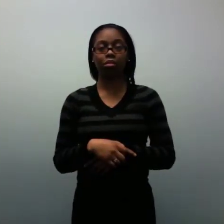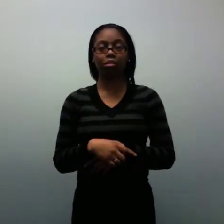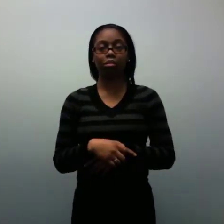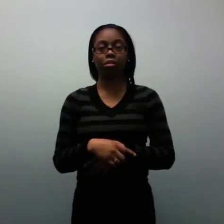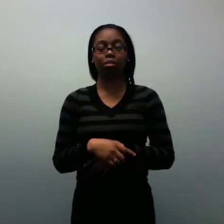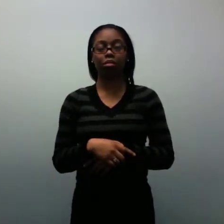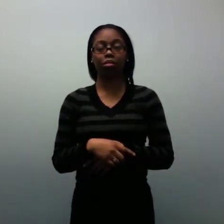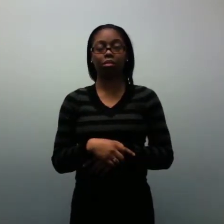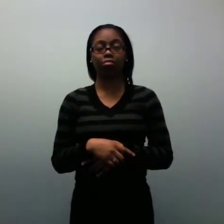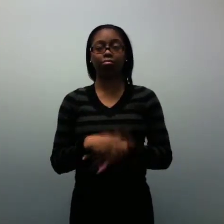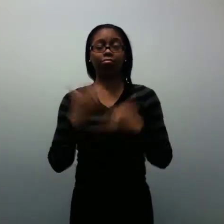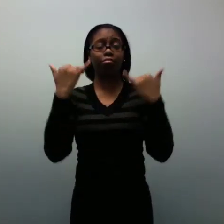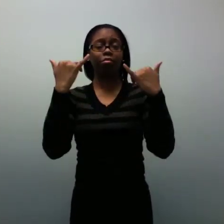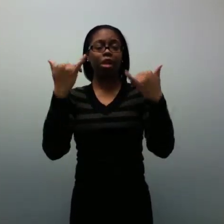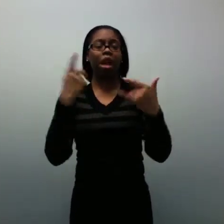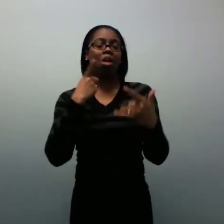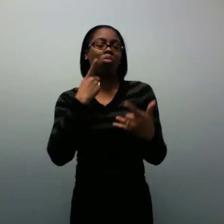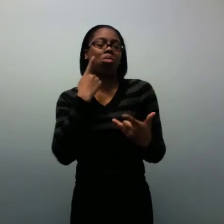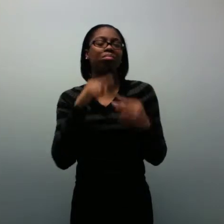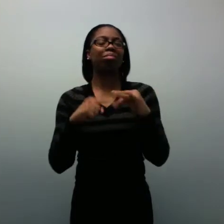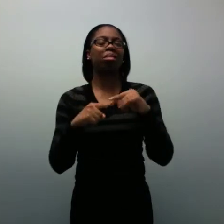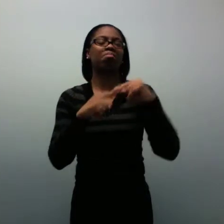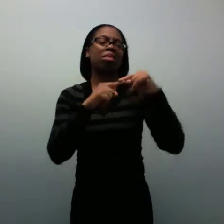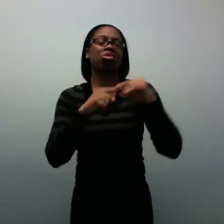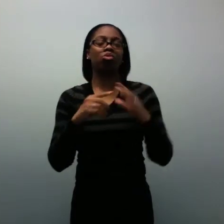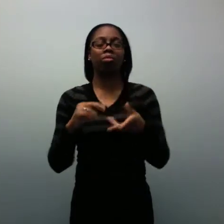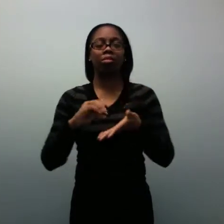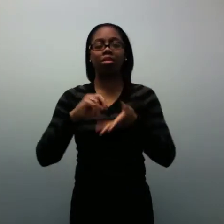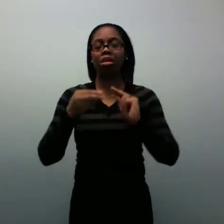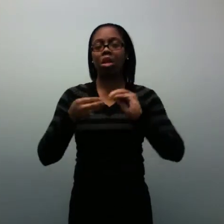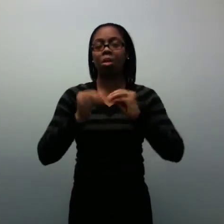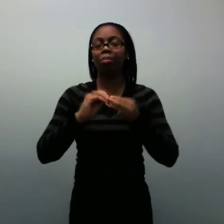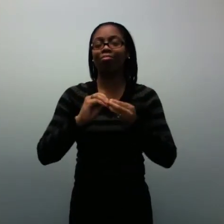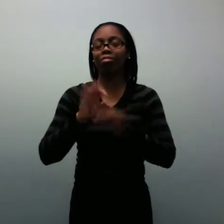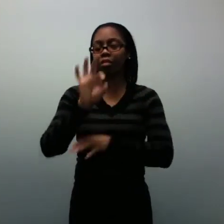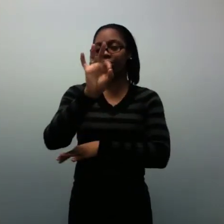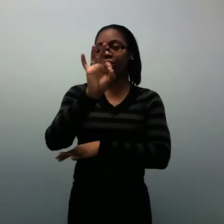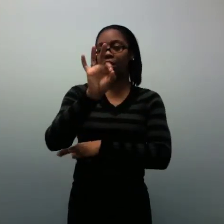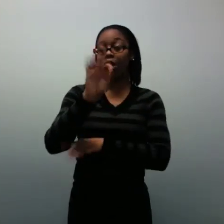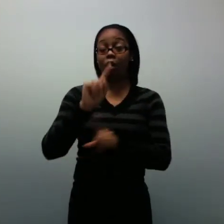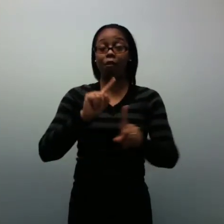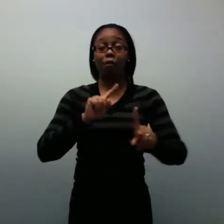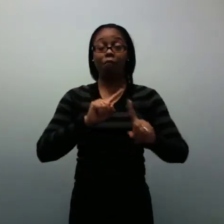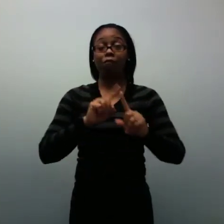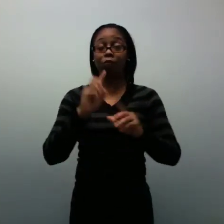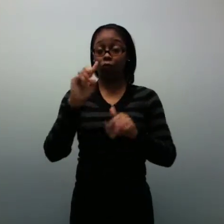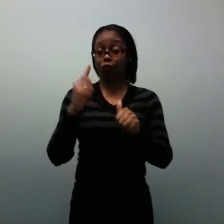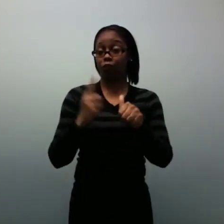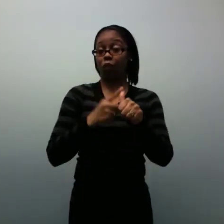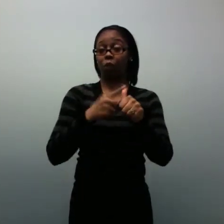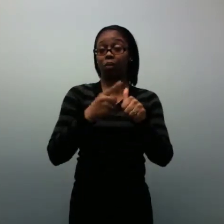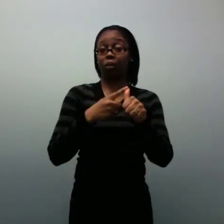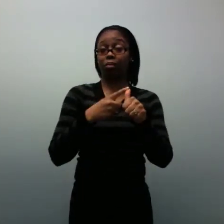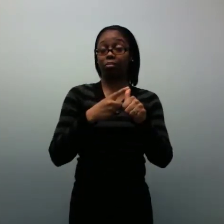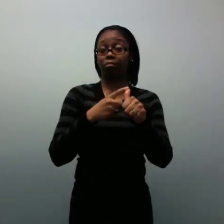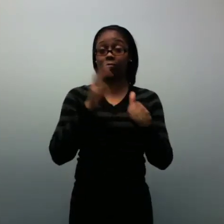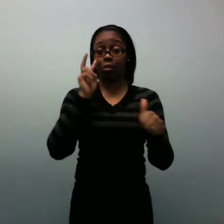somewhat special number. The number is 9. In our first visual, we see that we